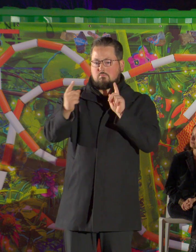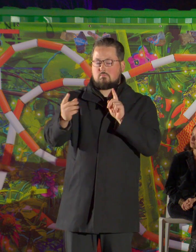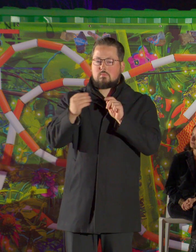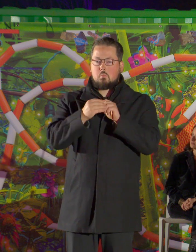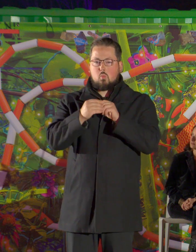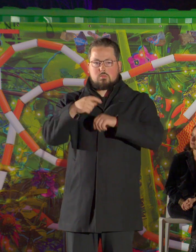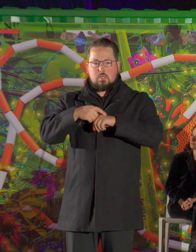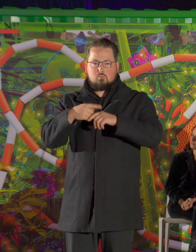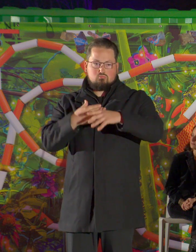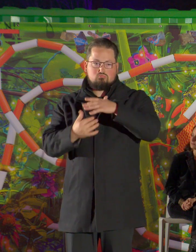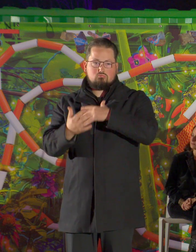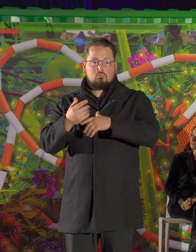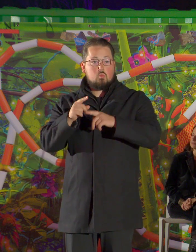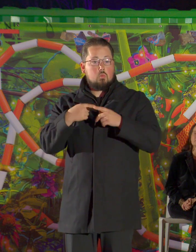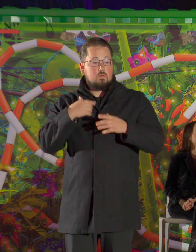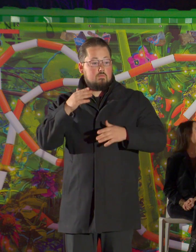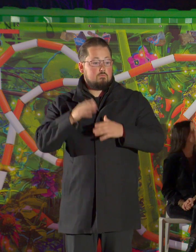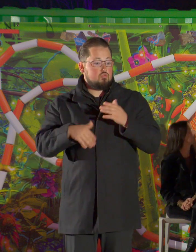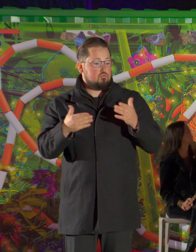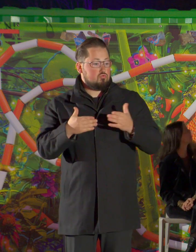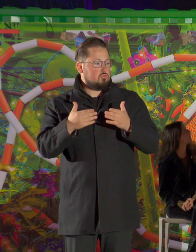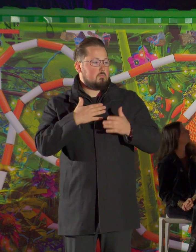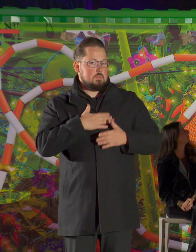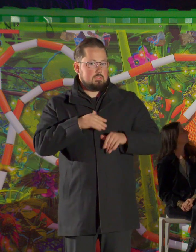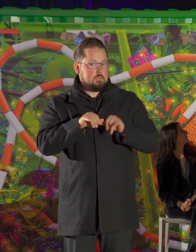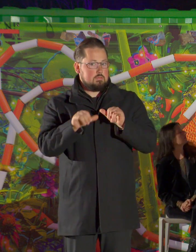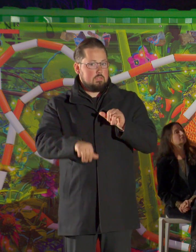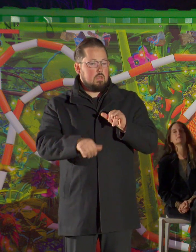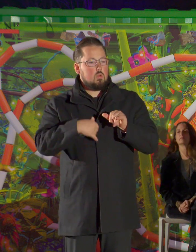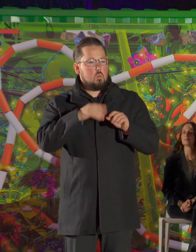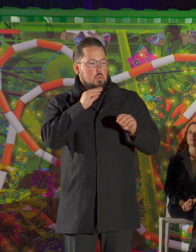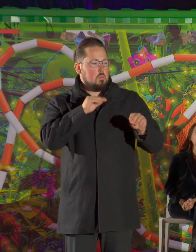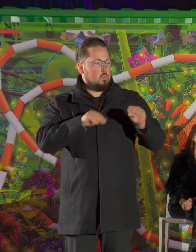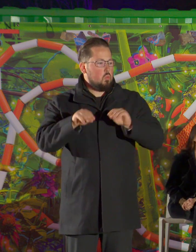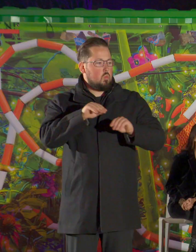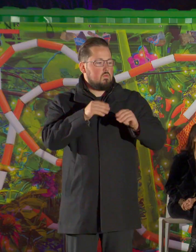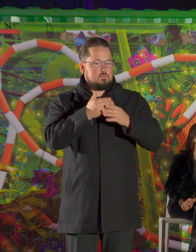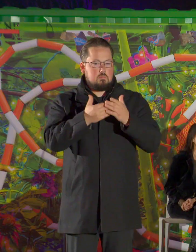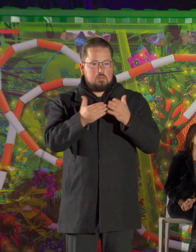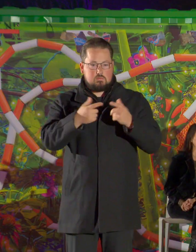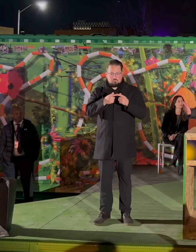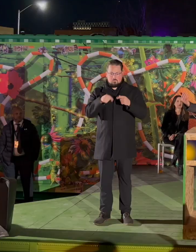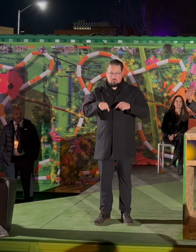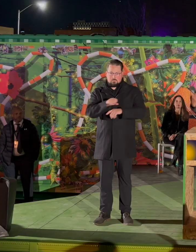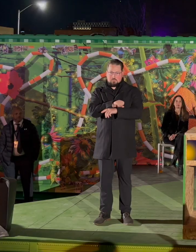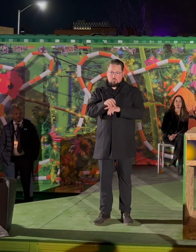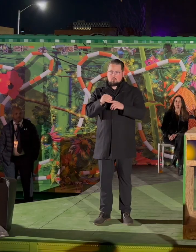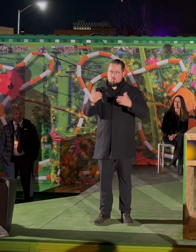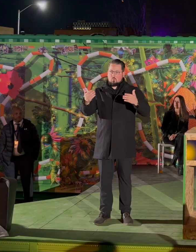we finish up here, please stick around. We will be moving some of the stuff out of the stage and